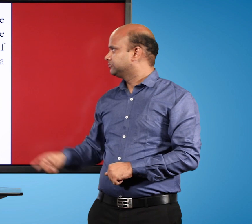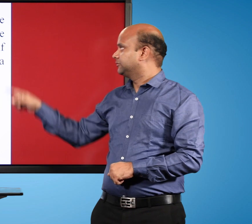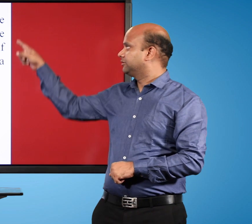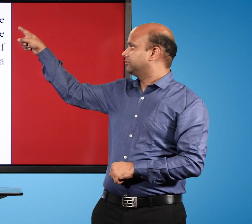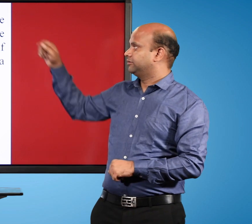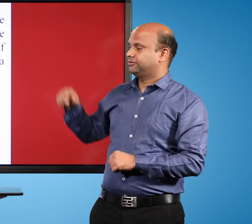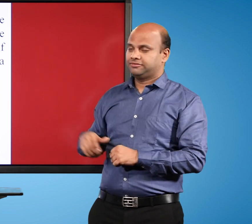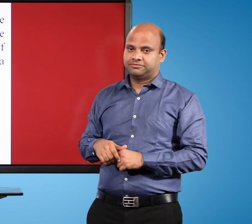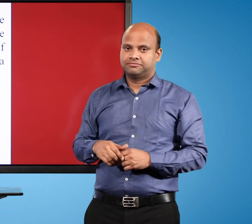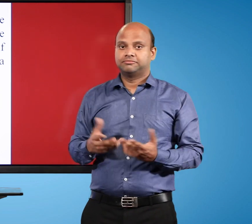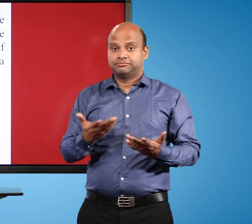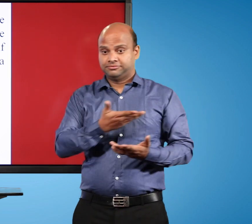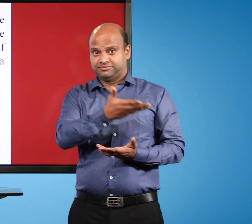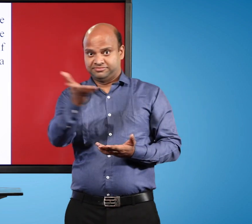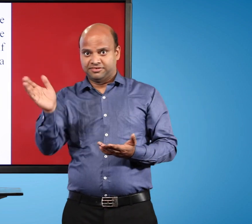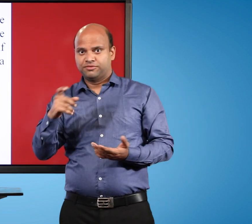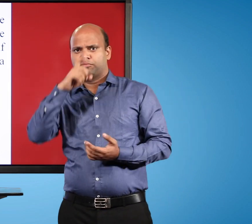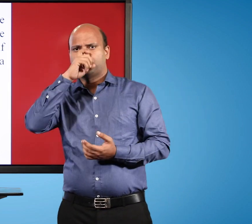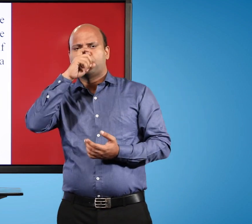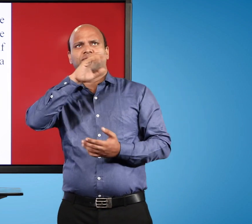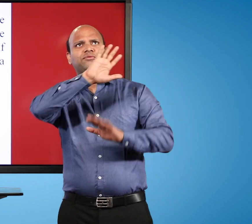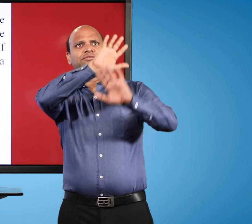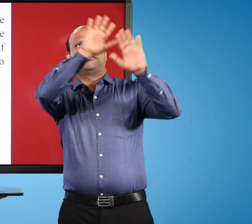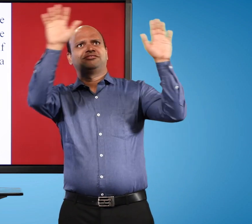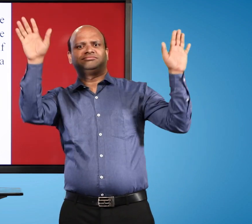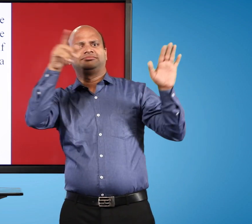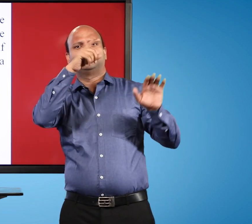We may not be able to count the number of stars in the sky